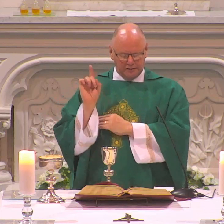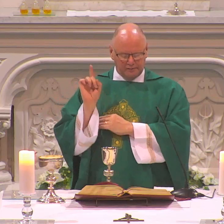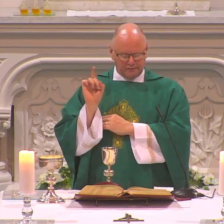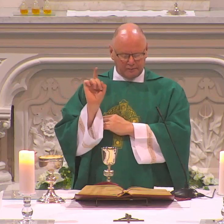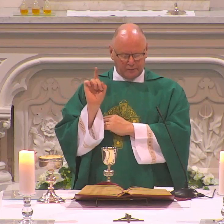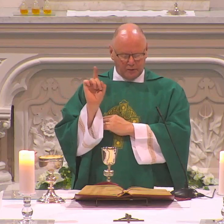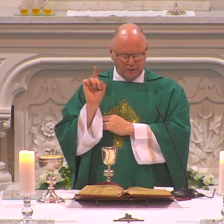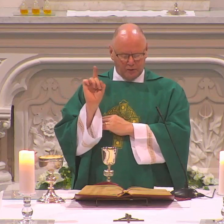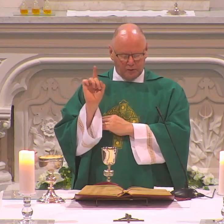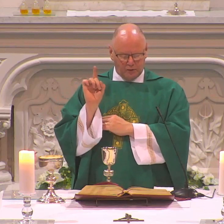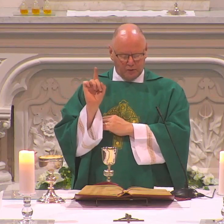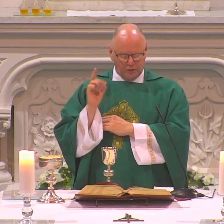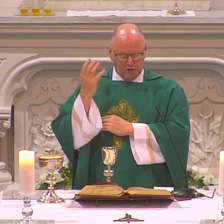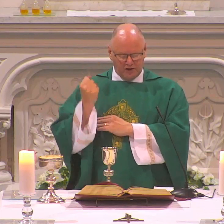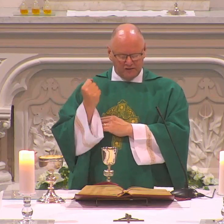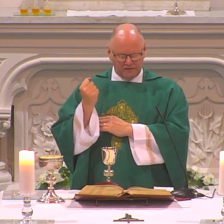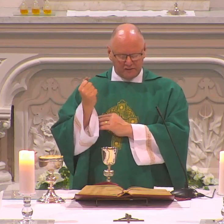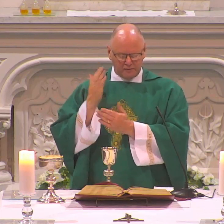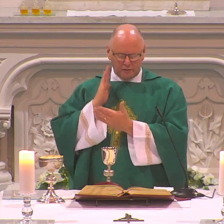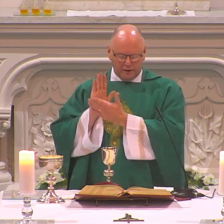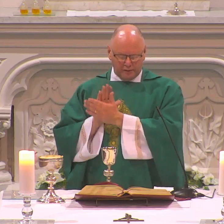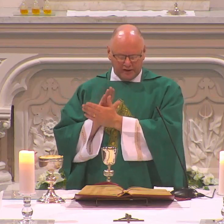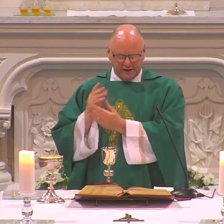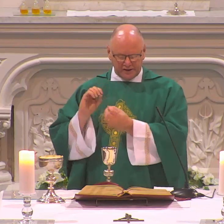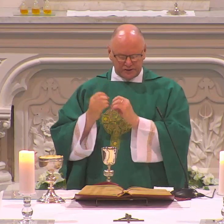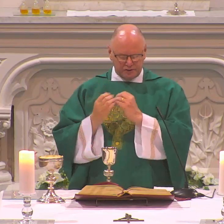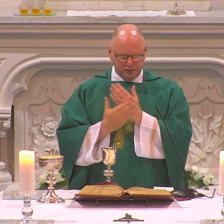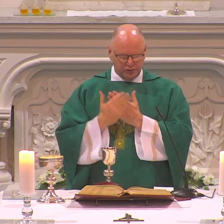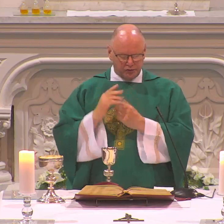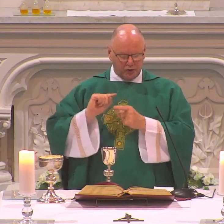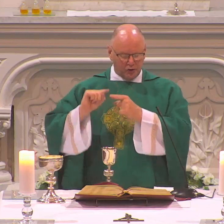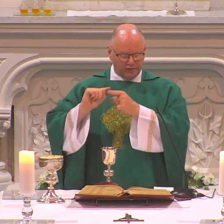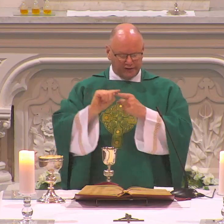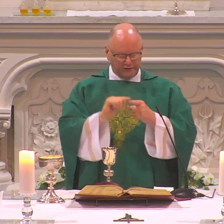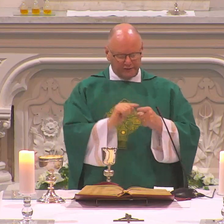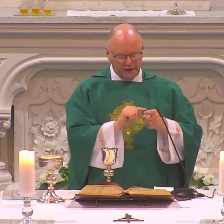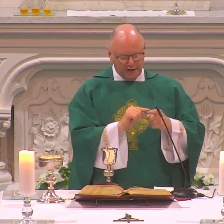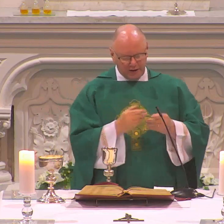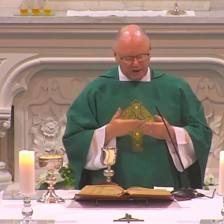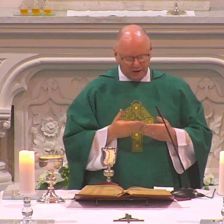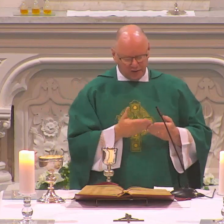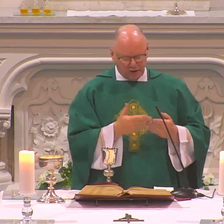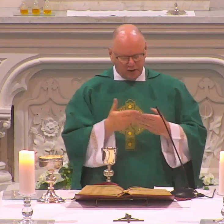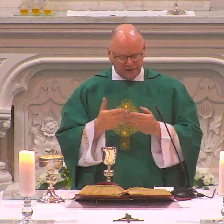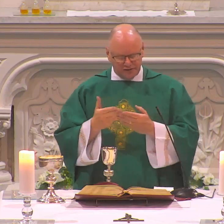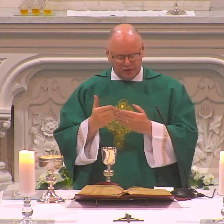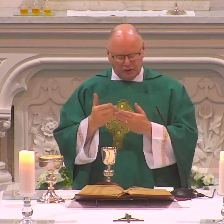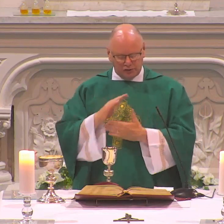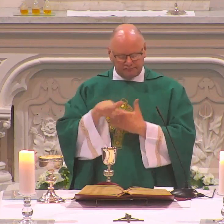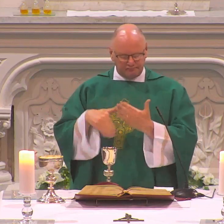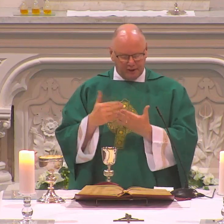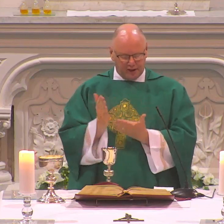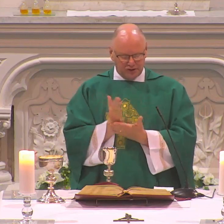him you have been pleased to renew all things, giving us